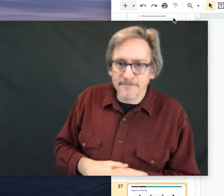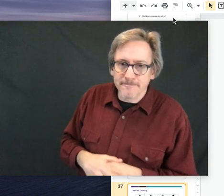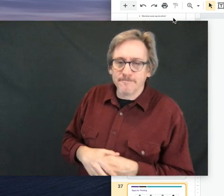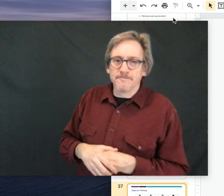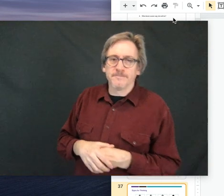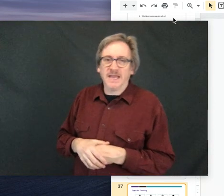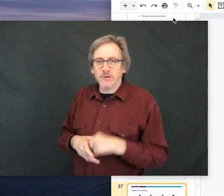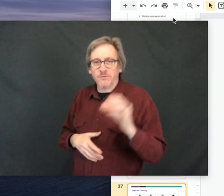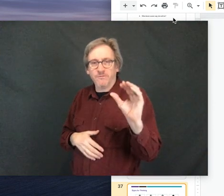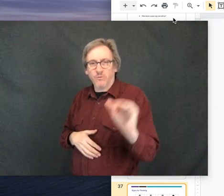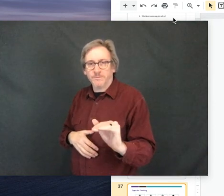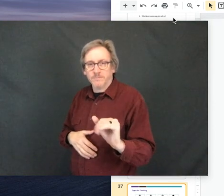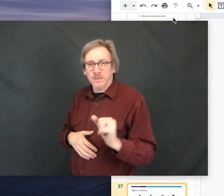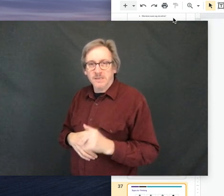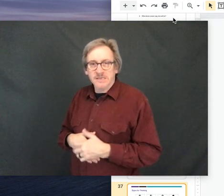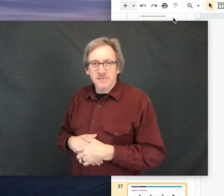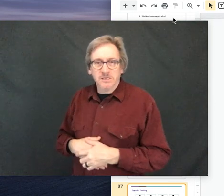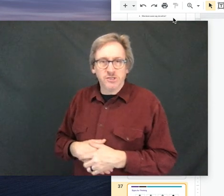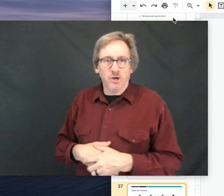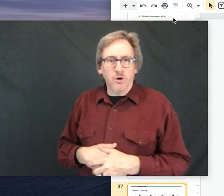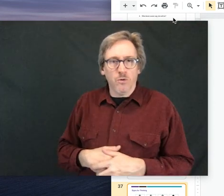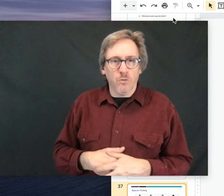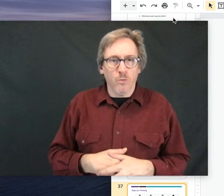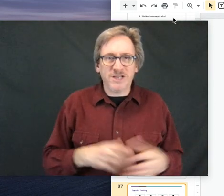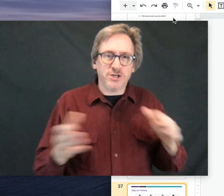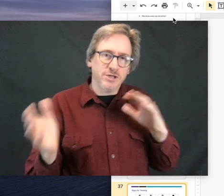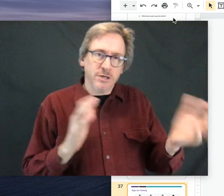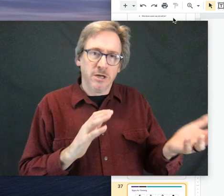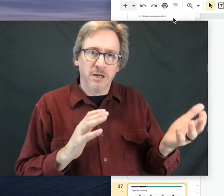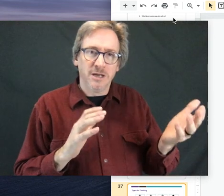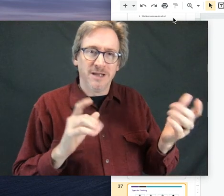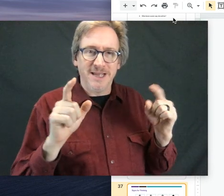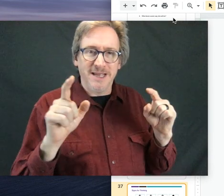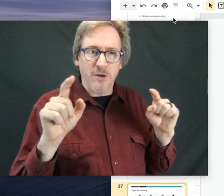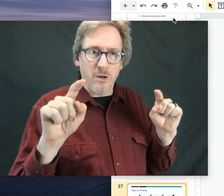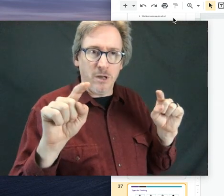Then here are the four. So which